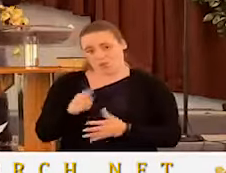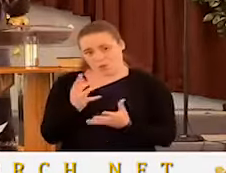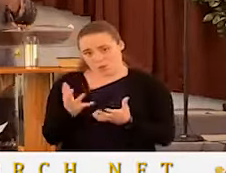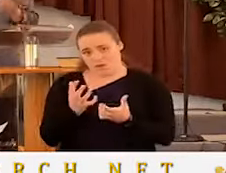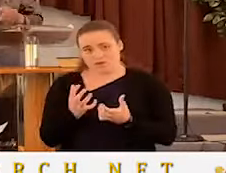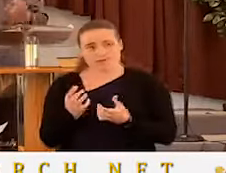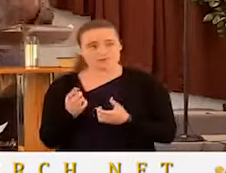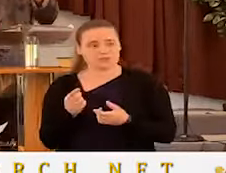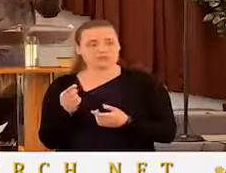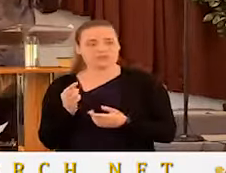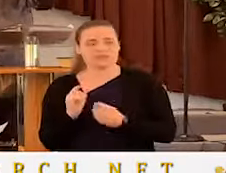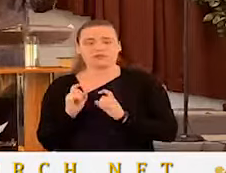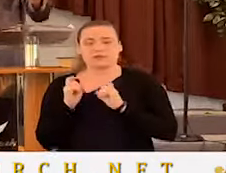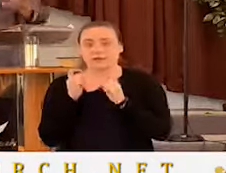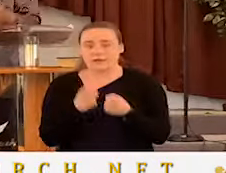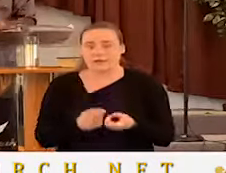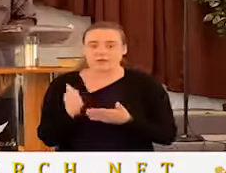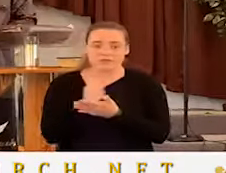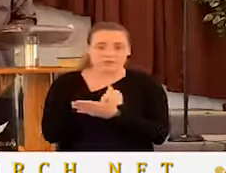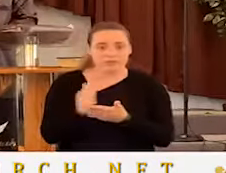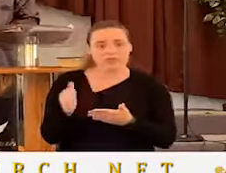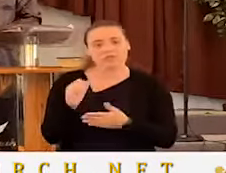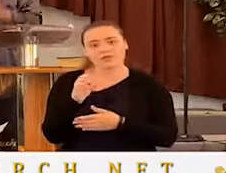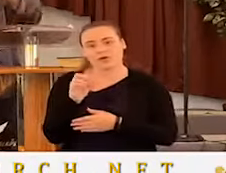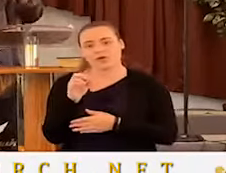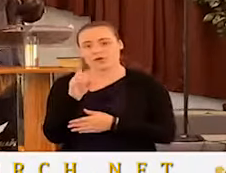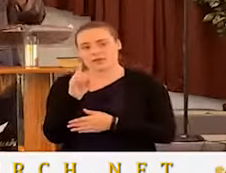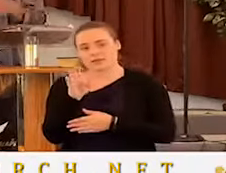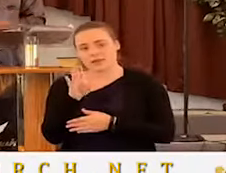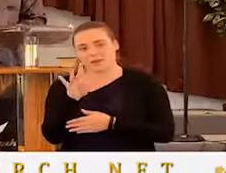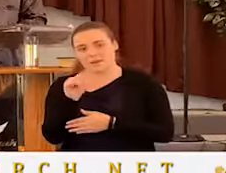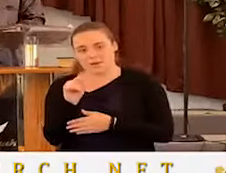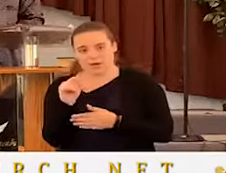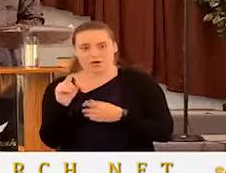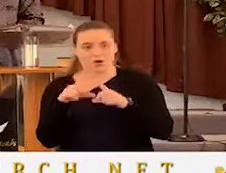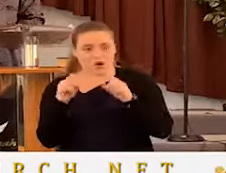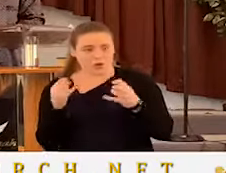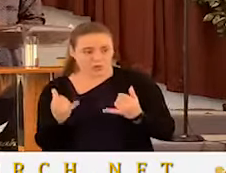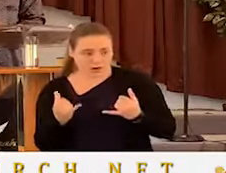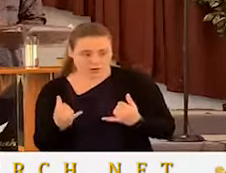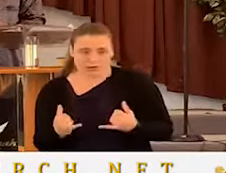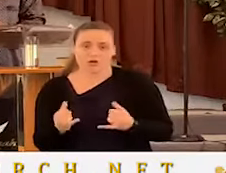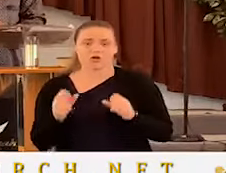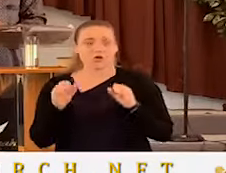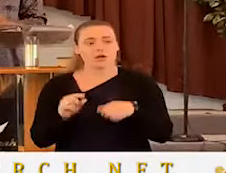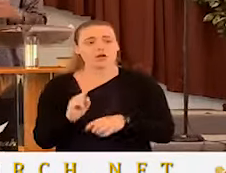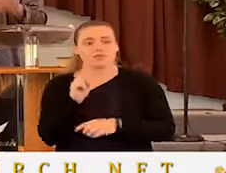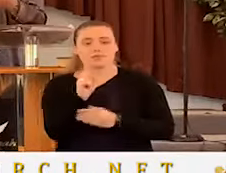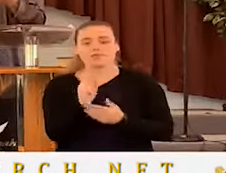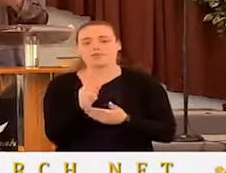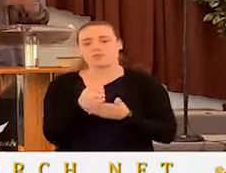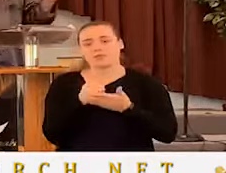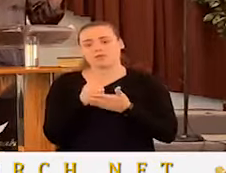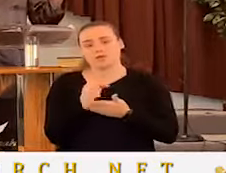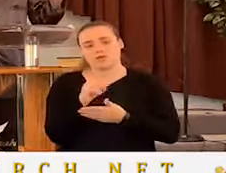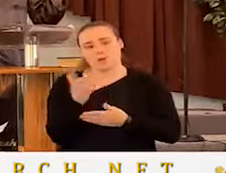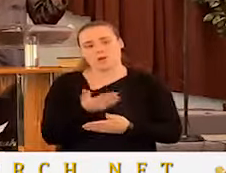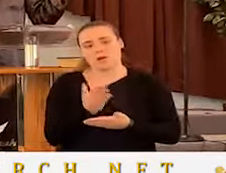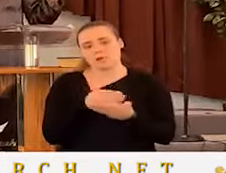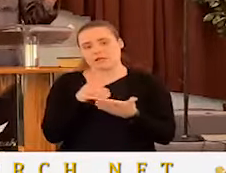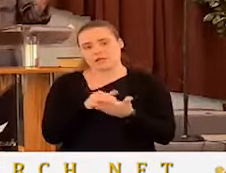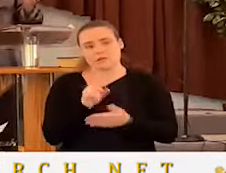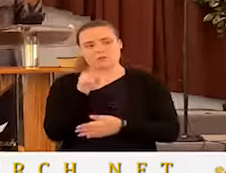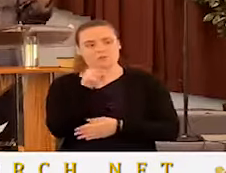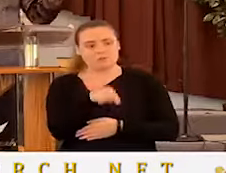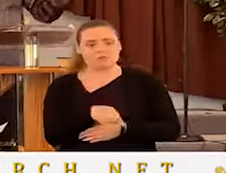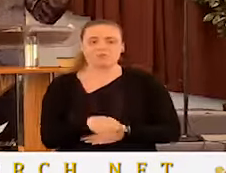debit or credit card, please move to the rear, and you will be served in through that through this way of giving. If you need a tithe and load, if